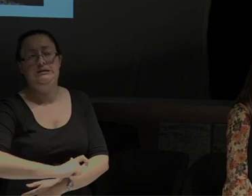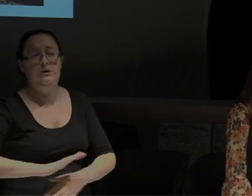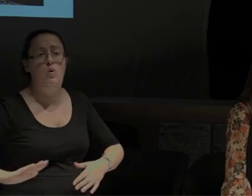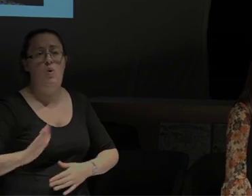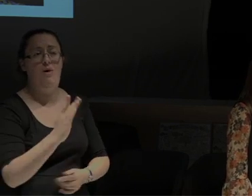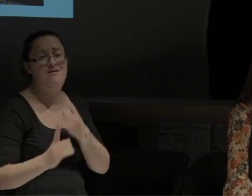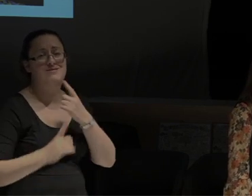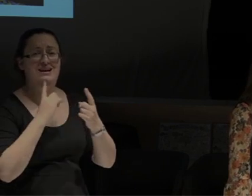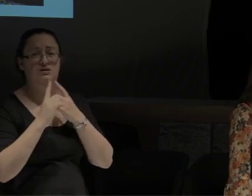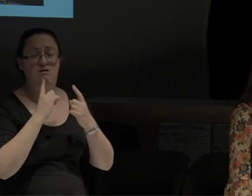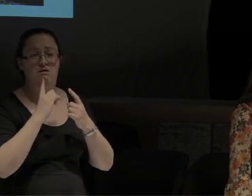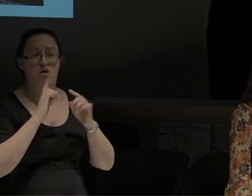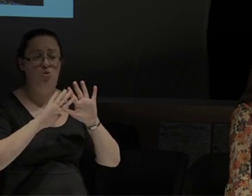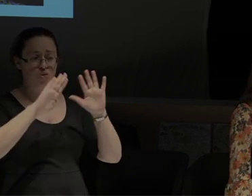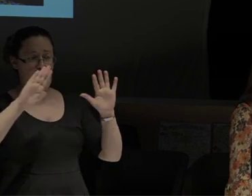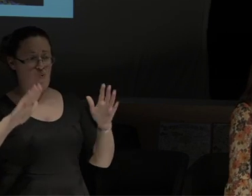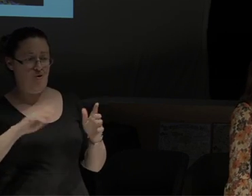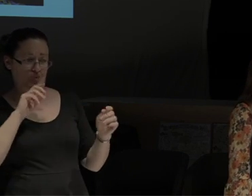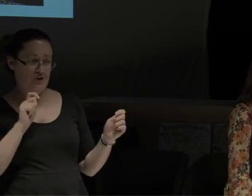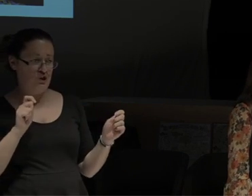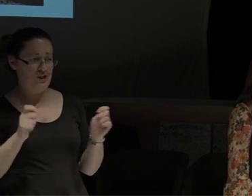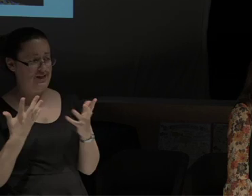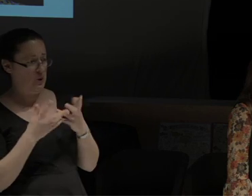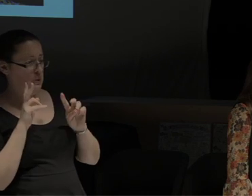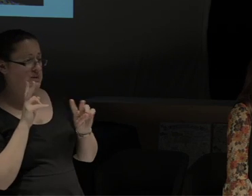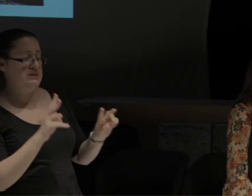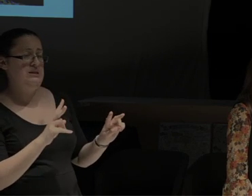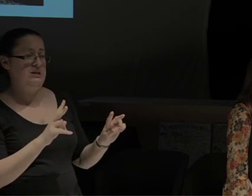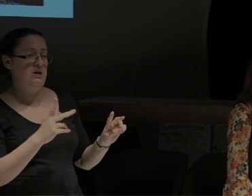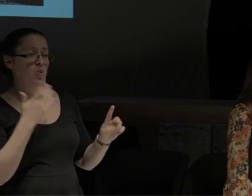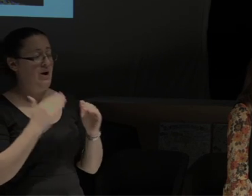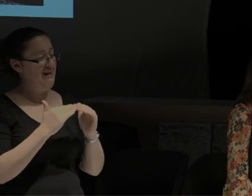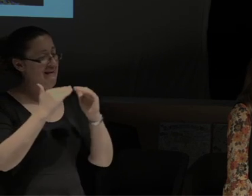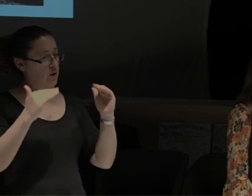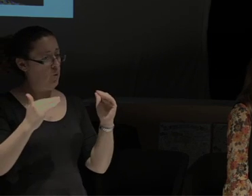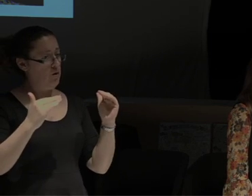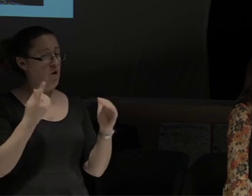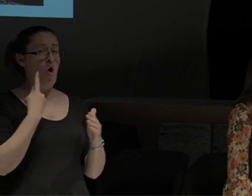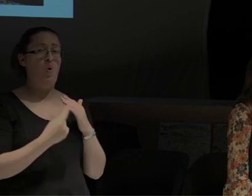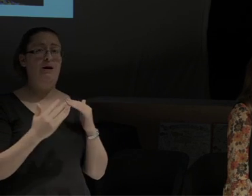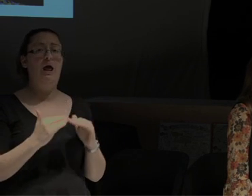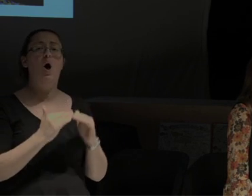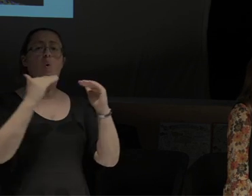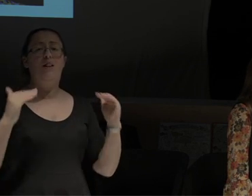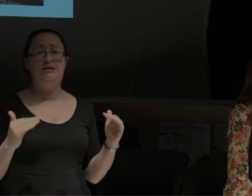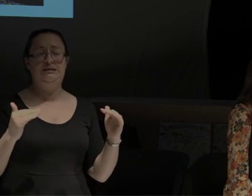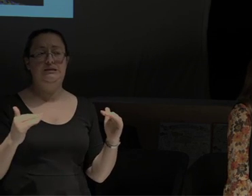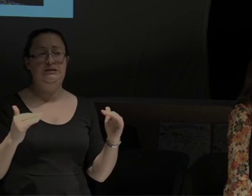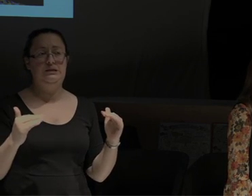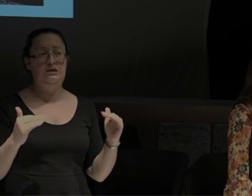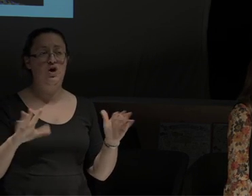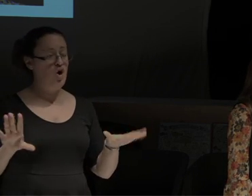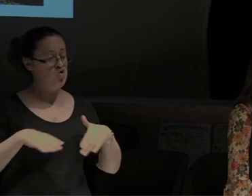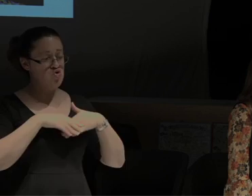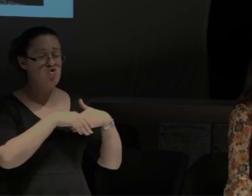will change the world that we see. When we are equal, there's only equality. When we join